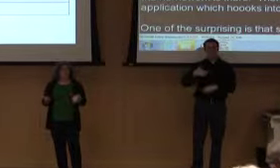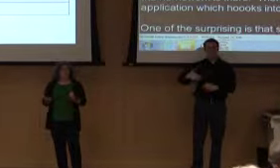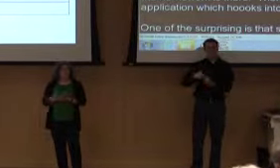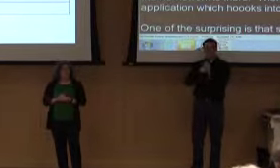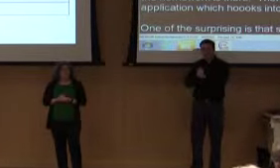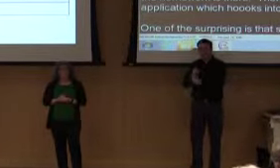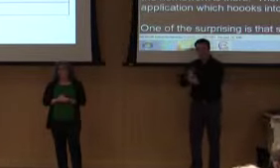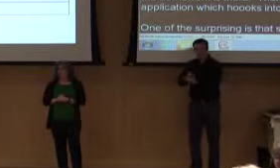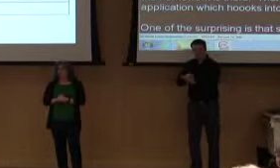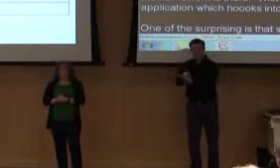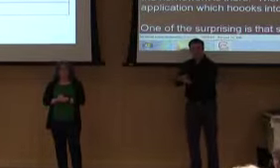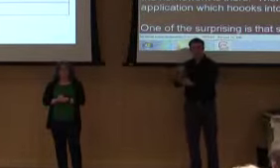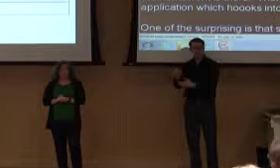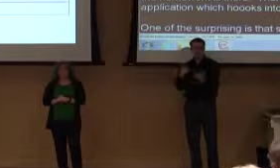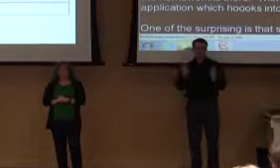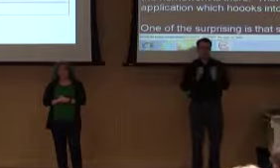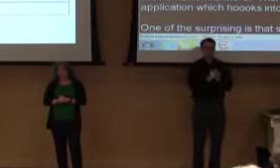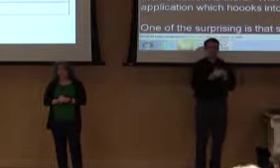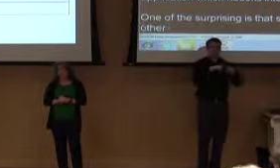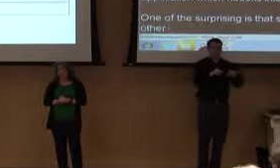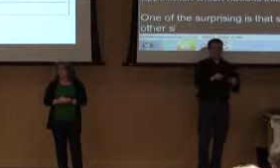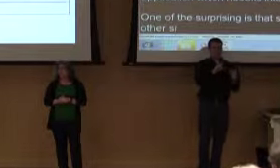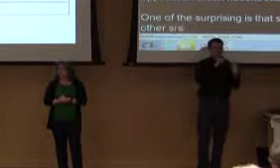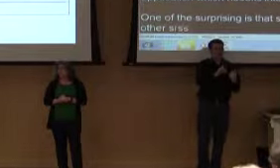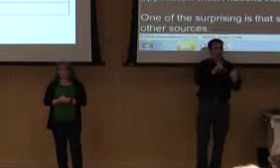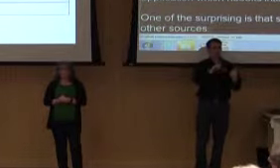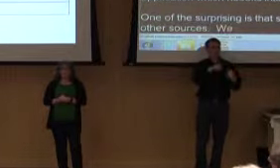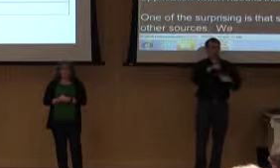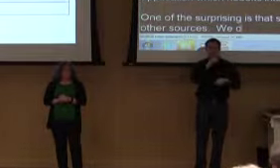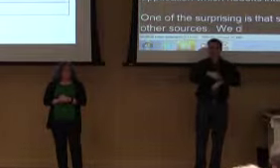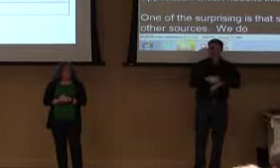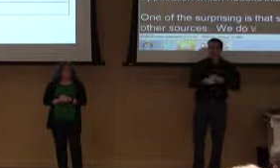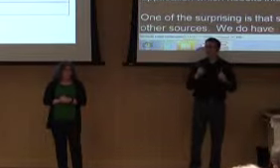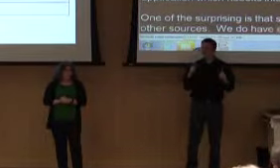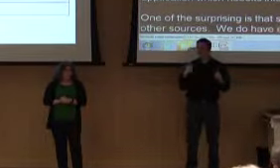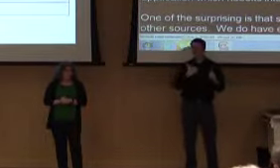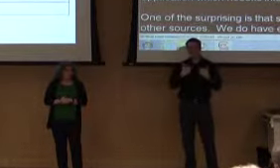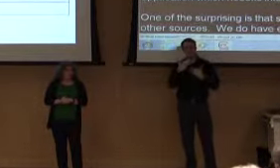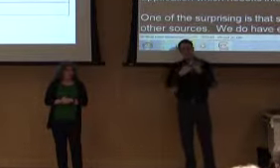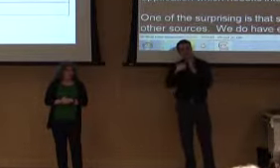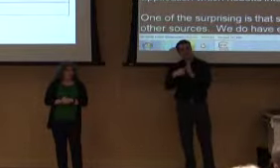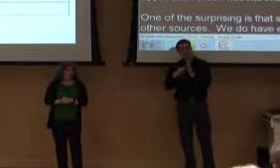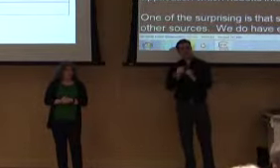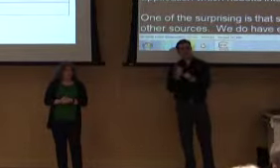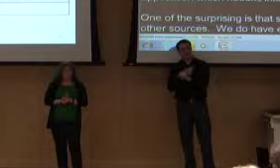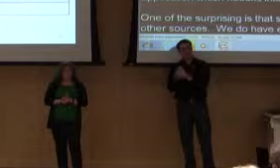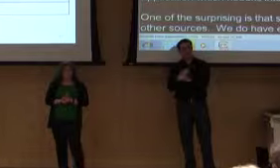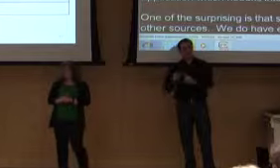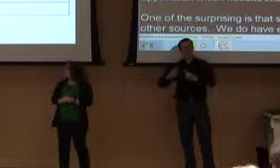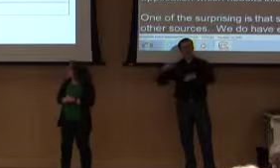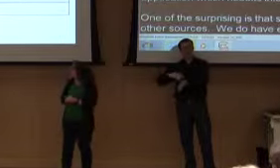well as we've tracked the synchronous tutoring, but we do have examples of how tutors have used asynchronous tutoring as